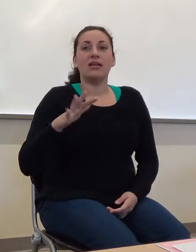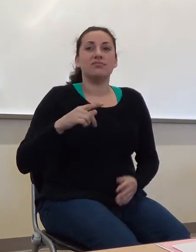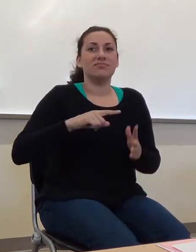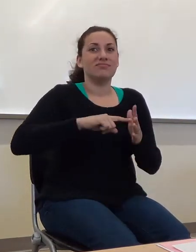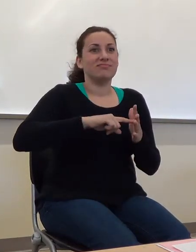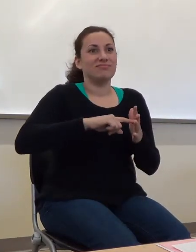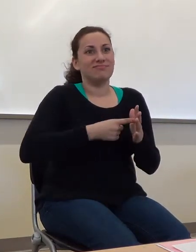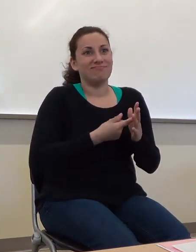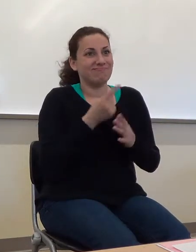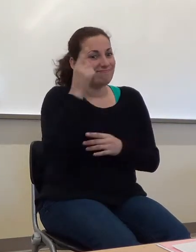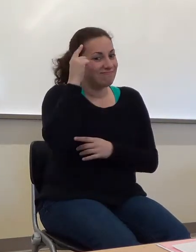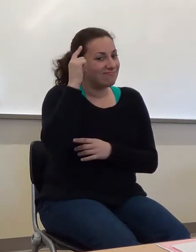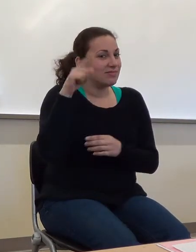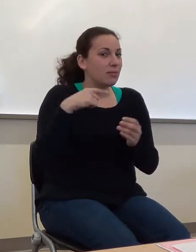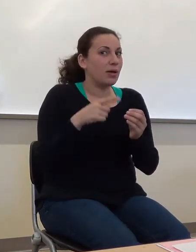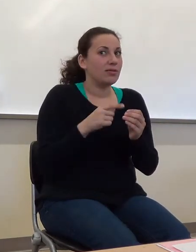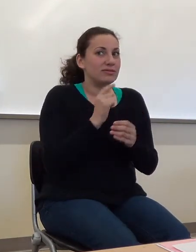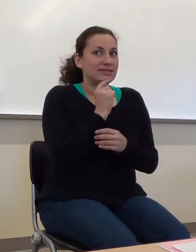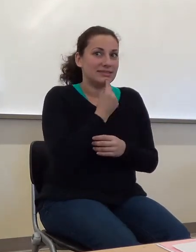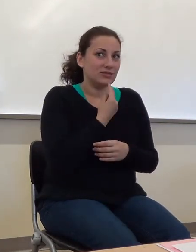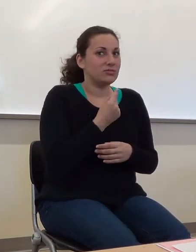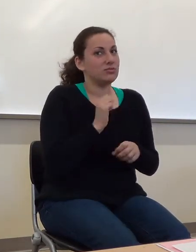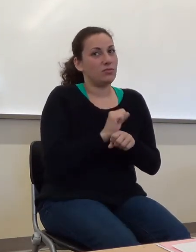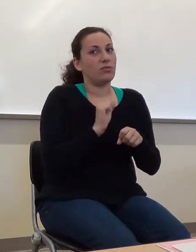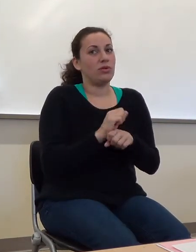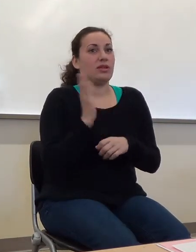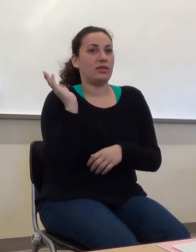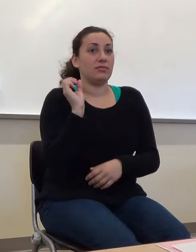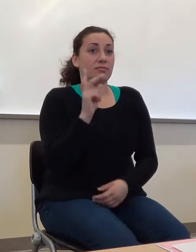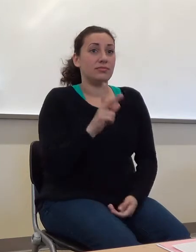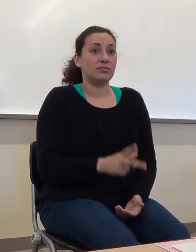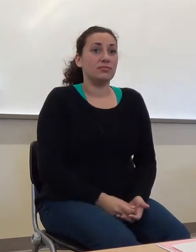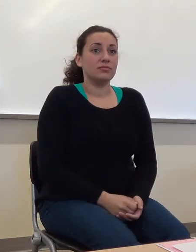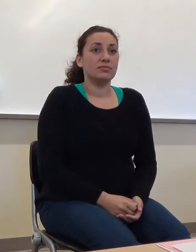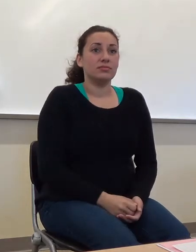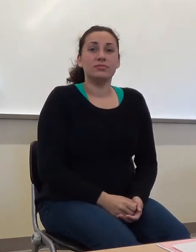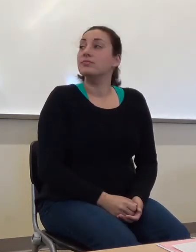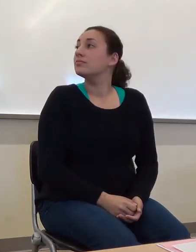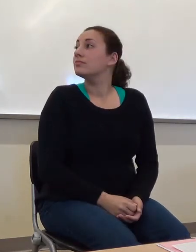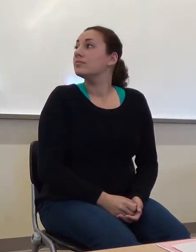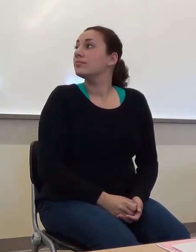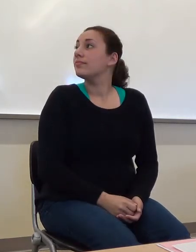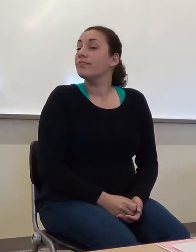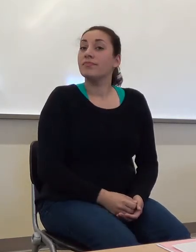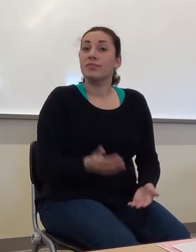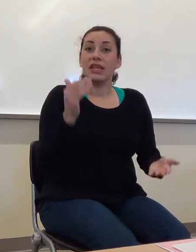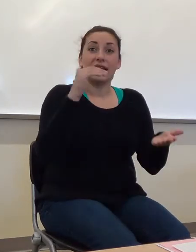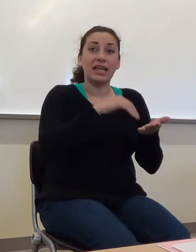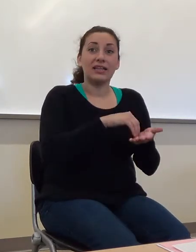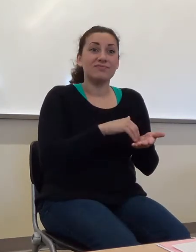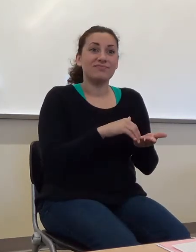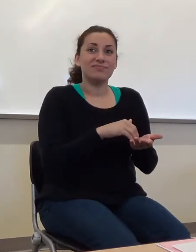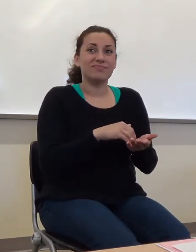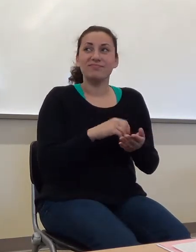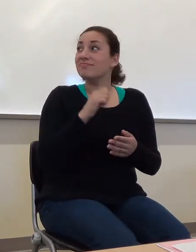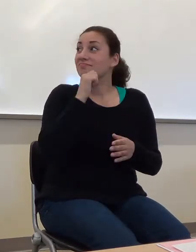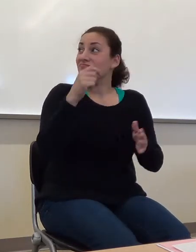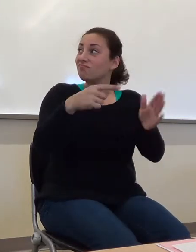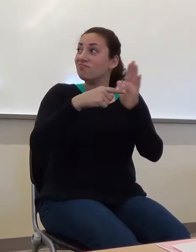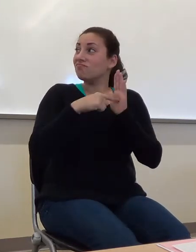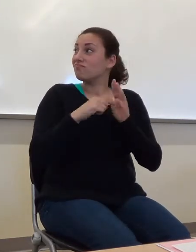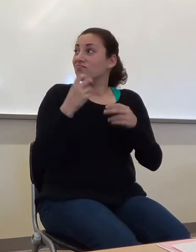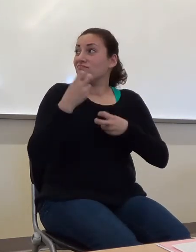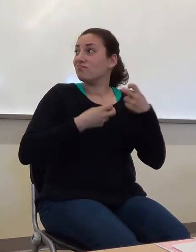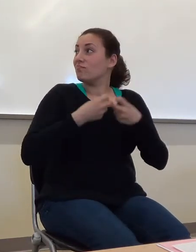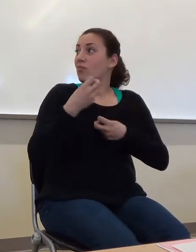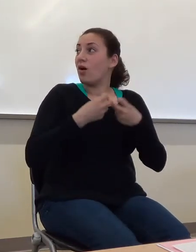start thinking in terms of getting down there, okay? So, again, they're not showing me a big problem